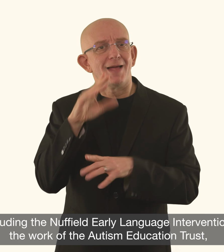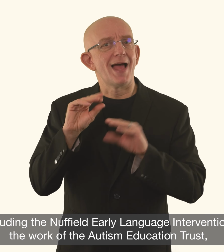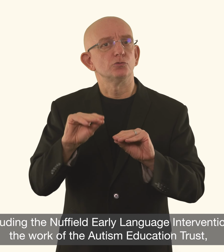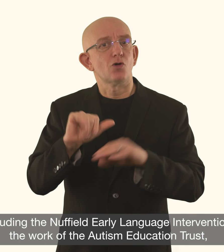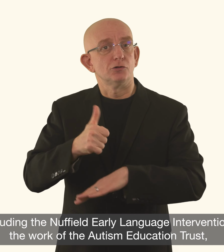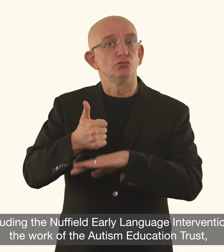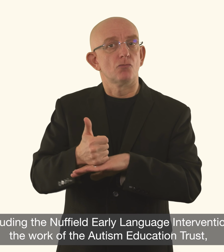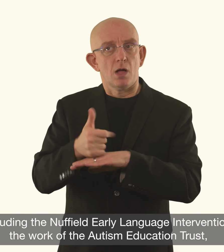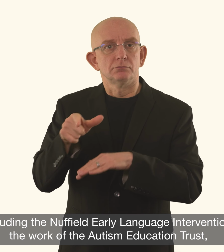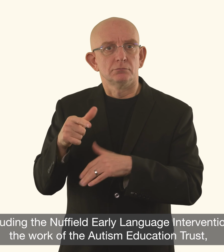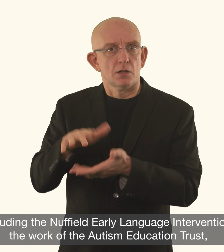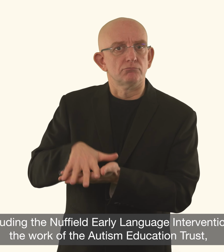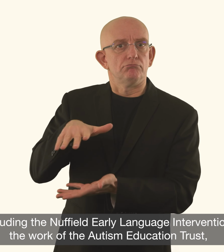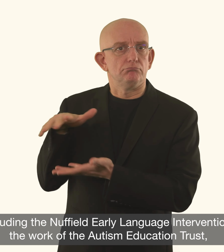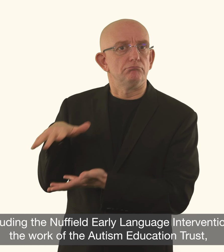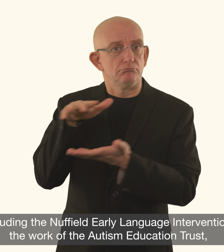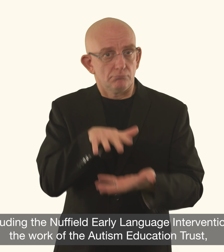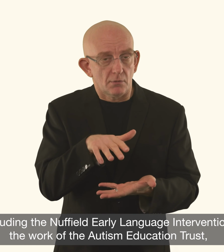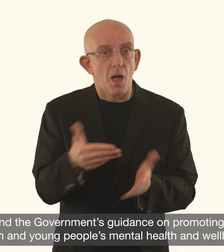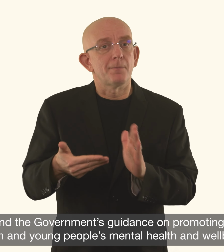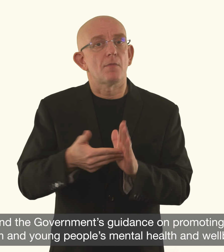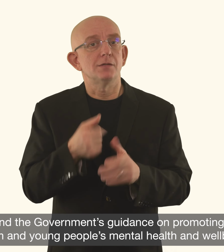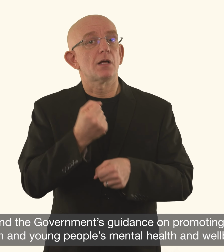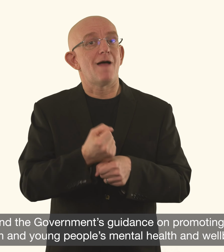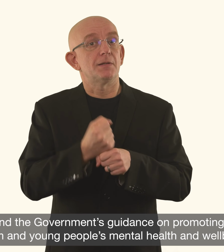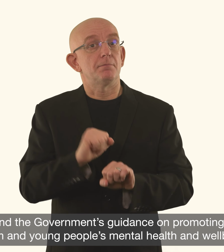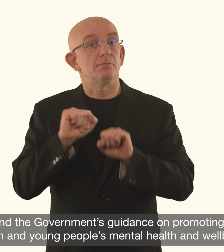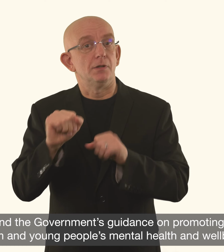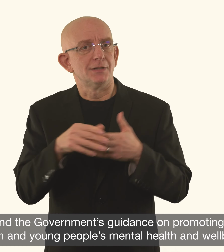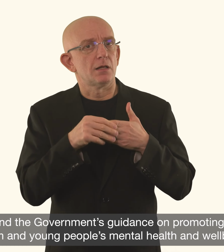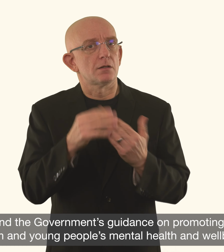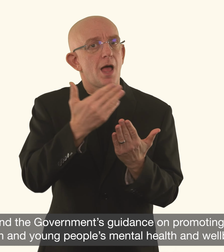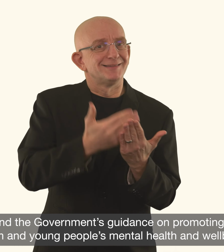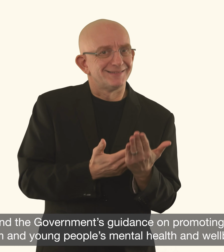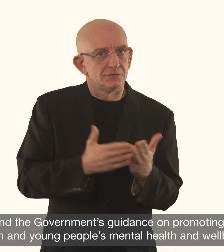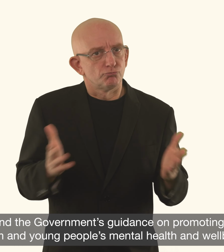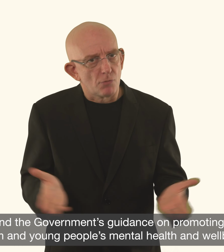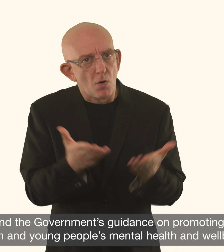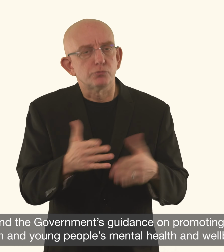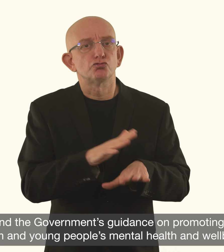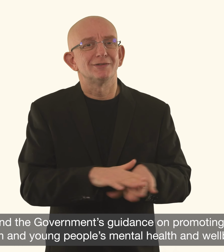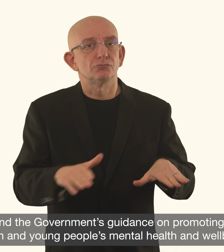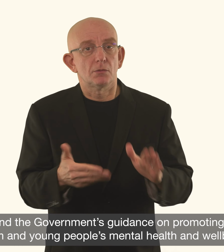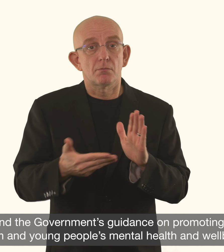7. work of the Autism Education Trust, and the Government's guidance on promoting children and young people's mental health and wellbeing.